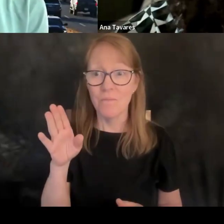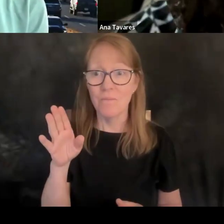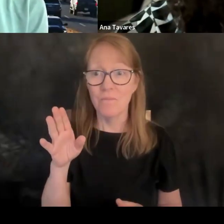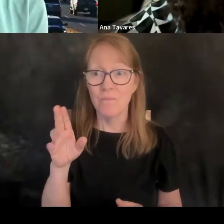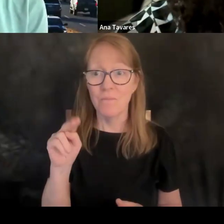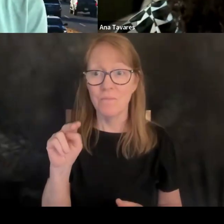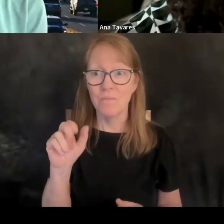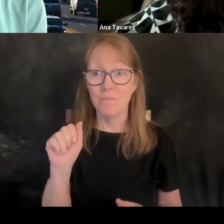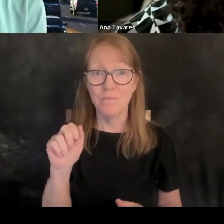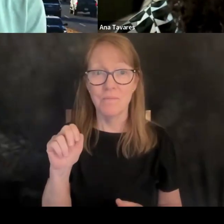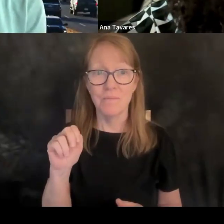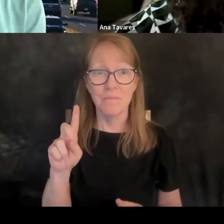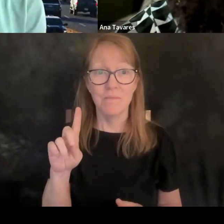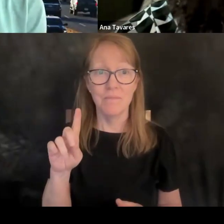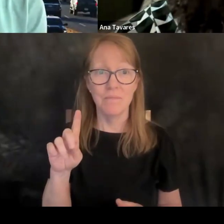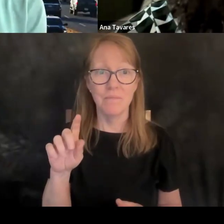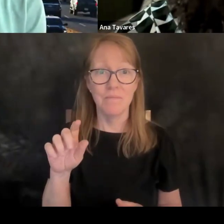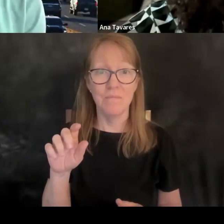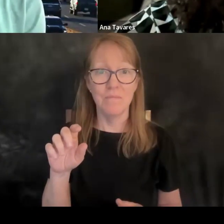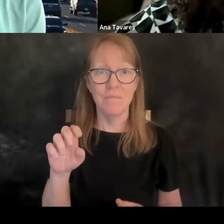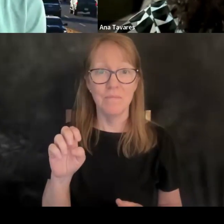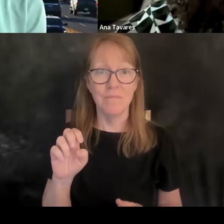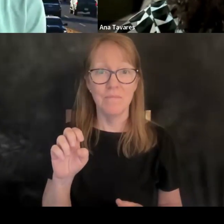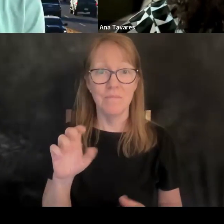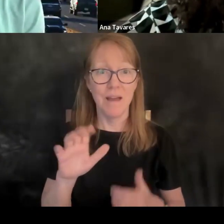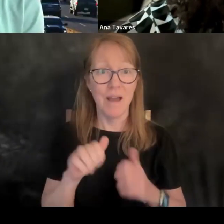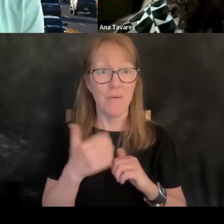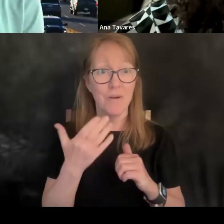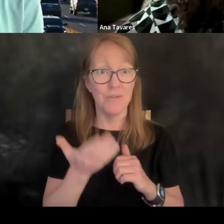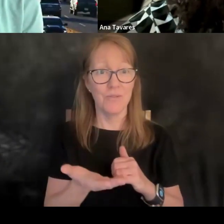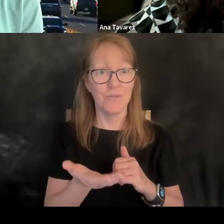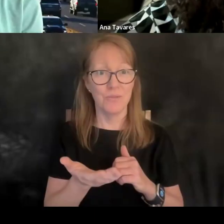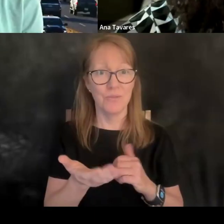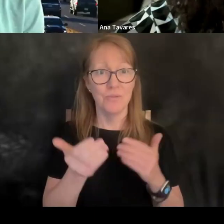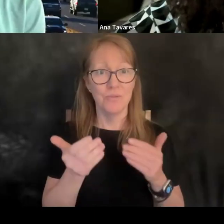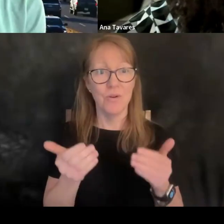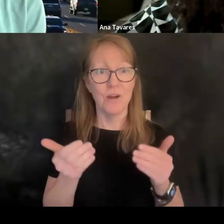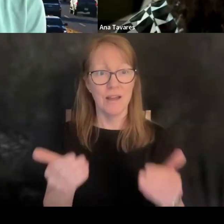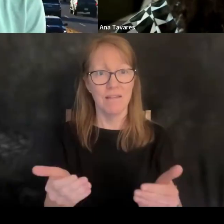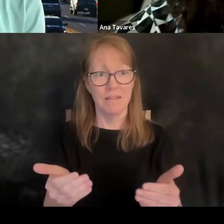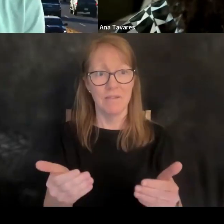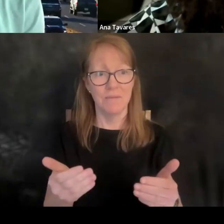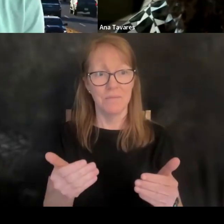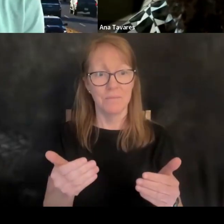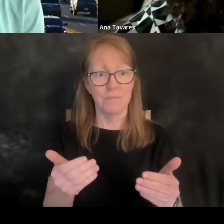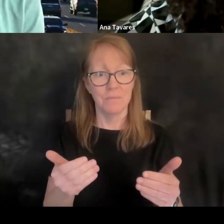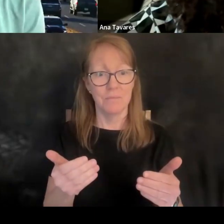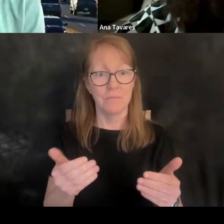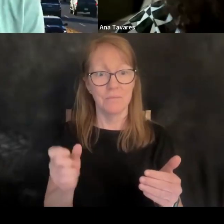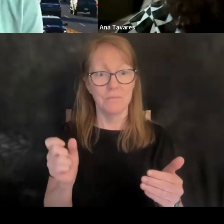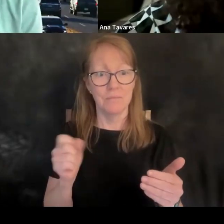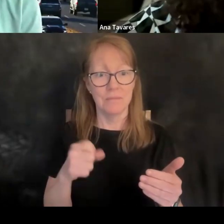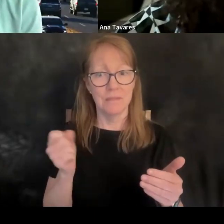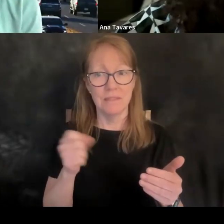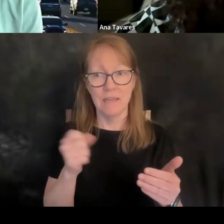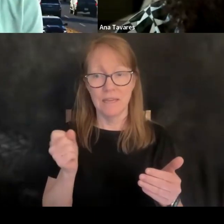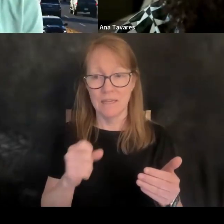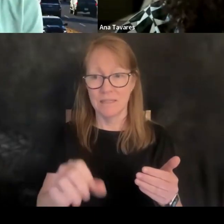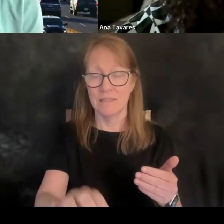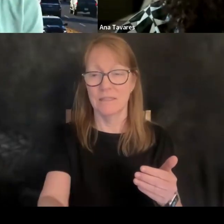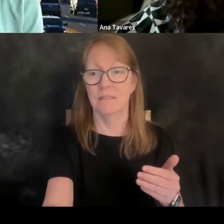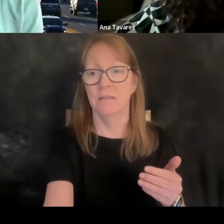how are you? Doing well. You can ask your question to the panelists. Yes, I